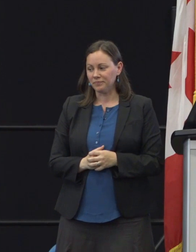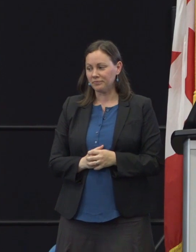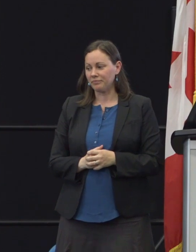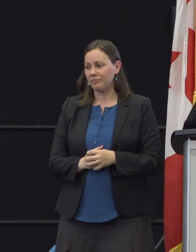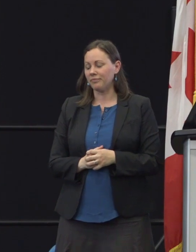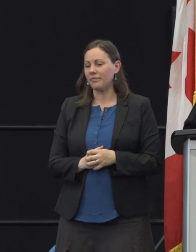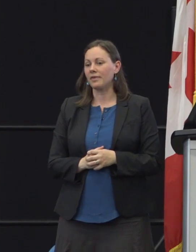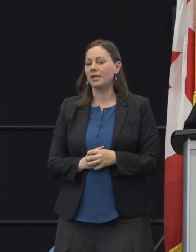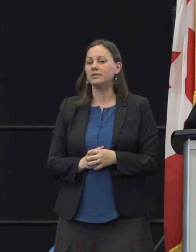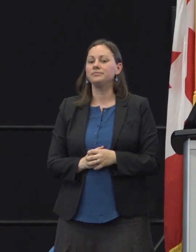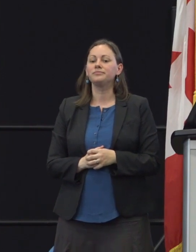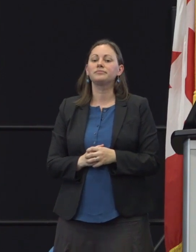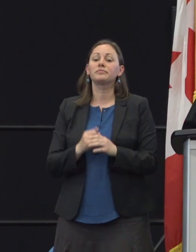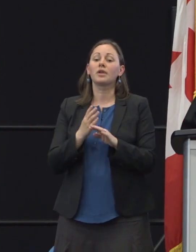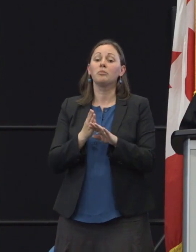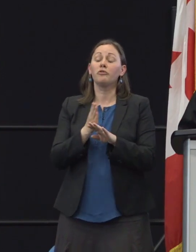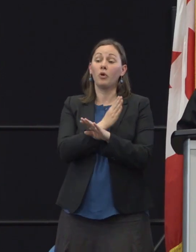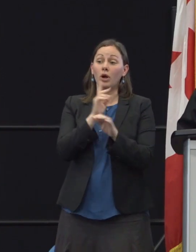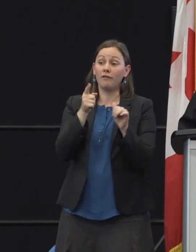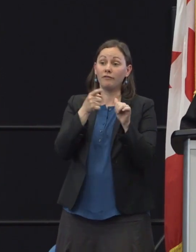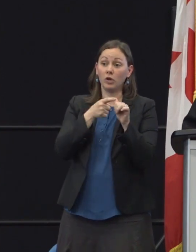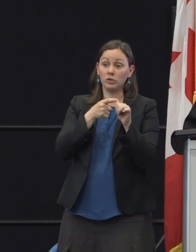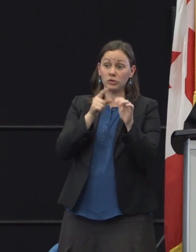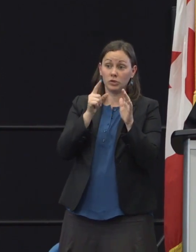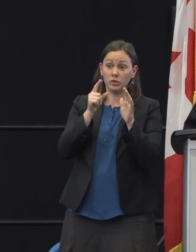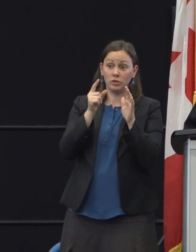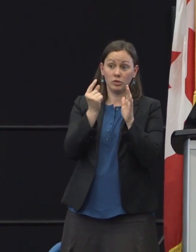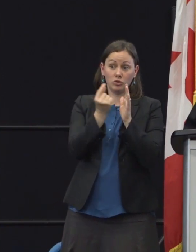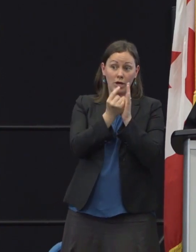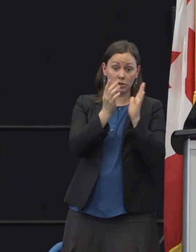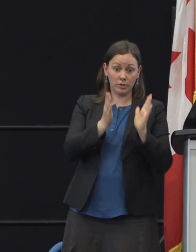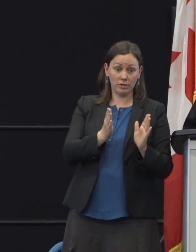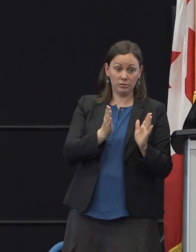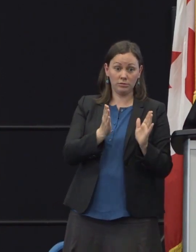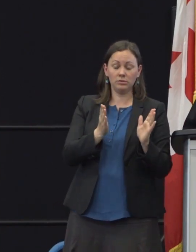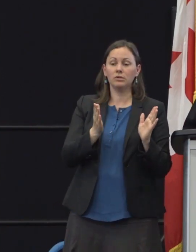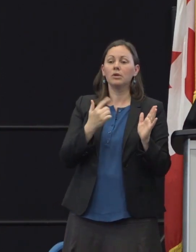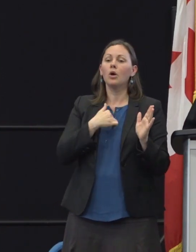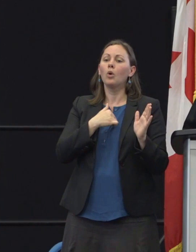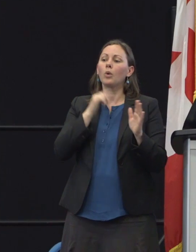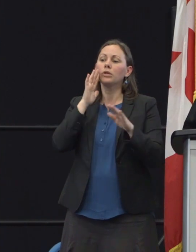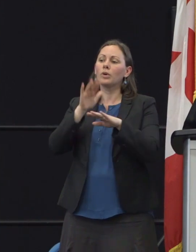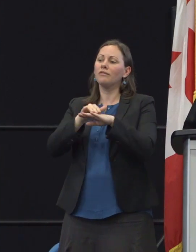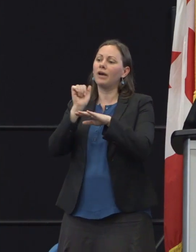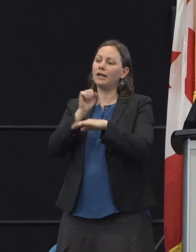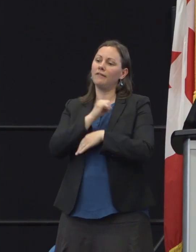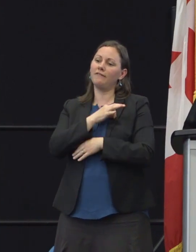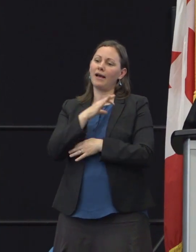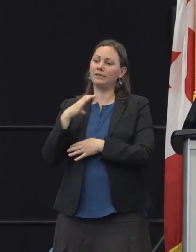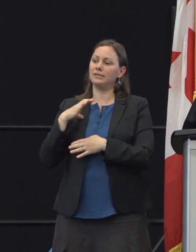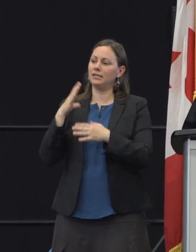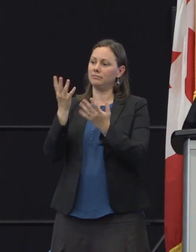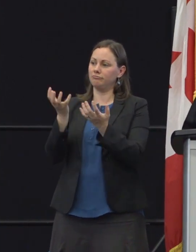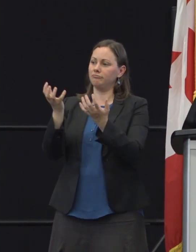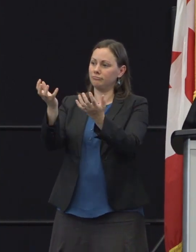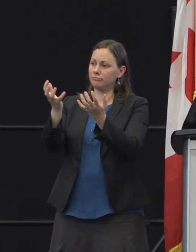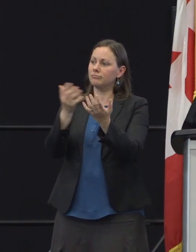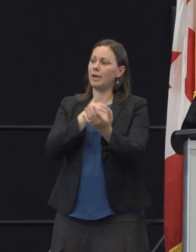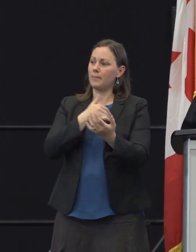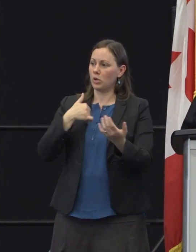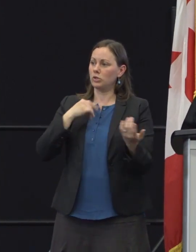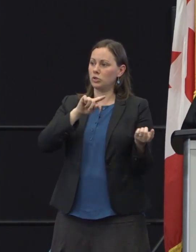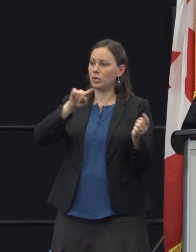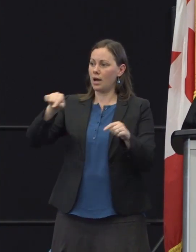Before I introduce the first graduate, it is our custom to invite the faculty members who have taught our graduates to